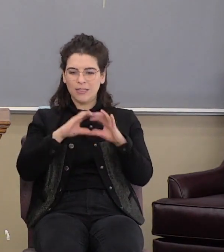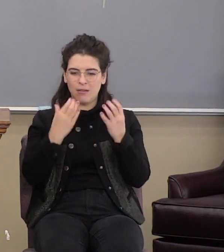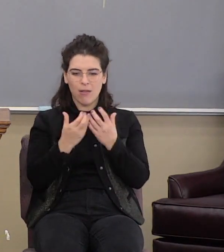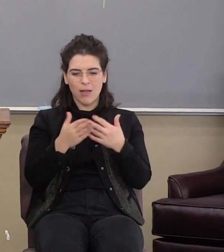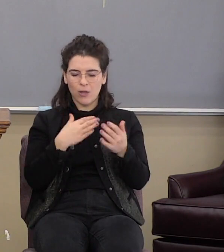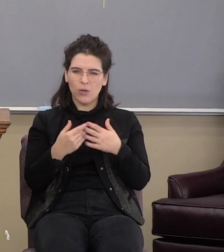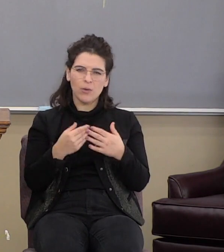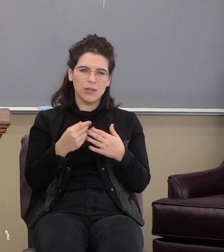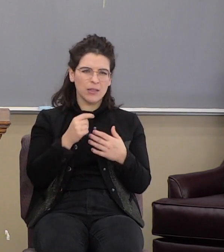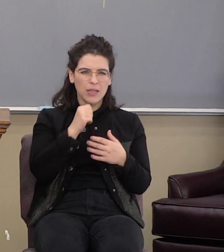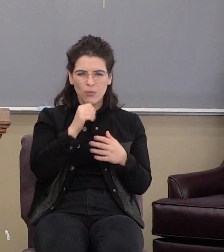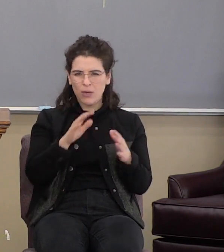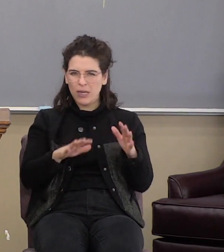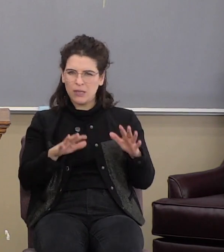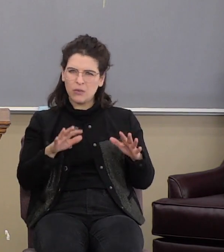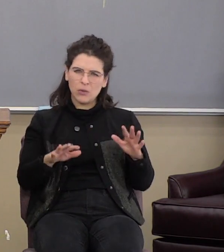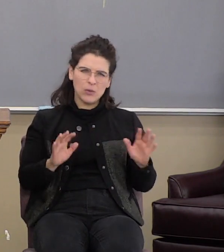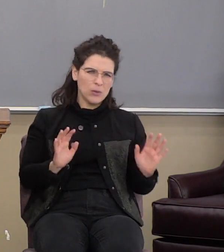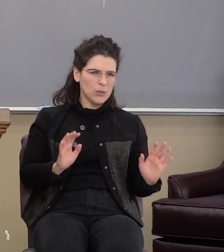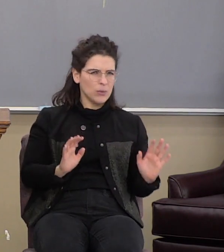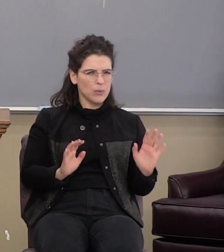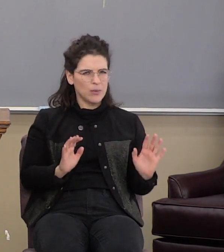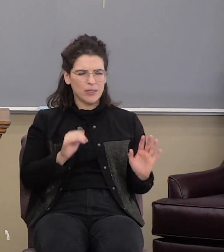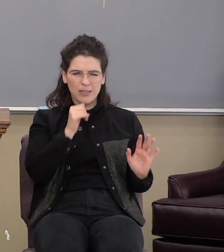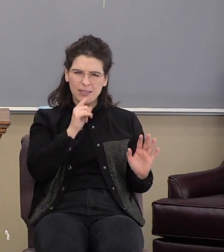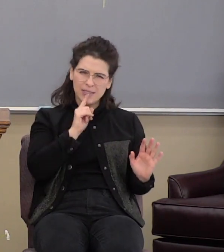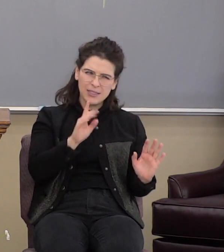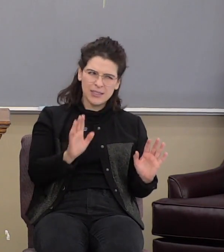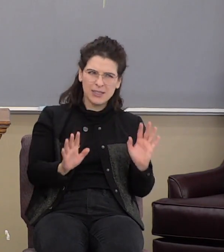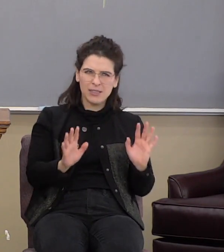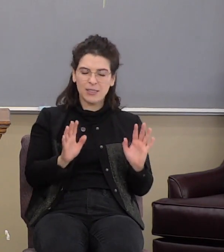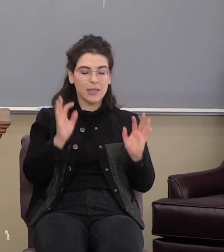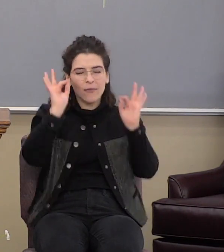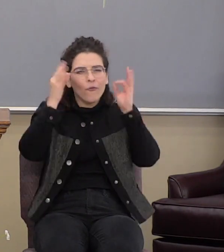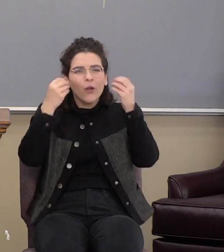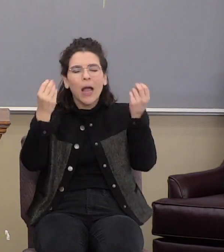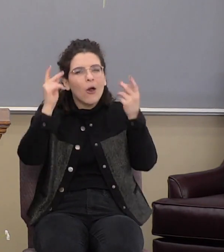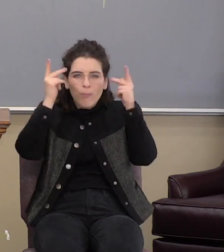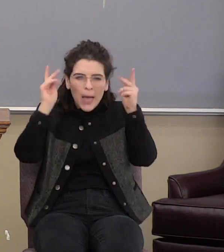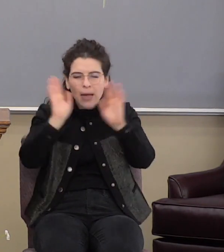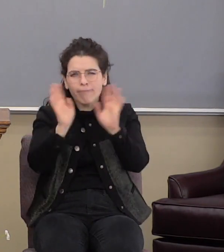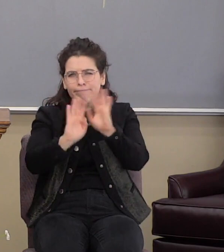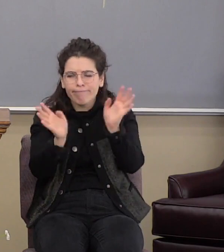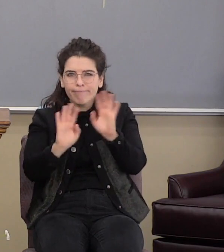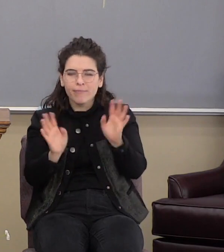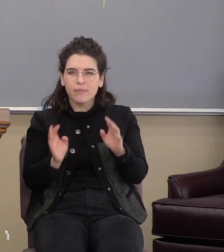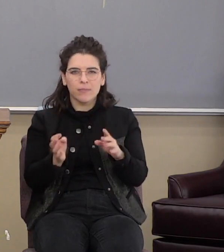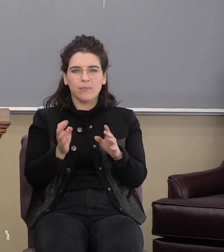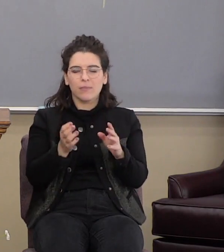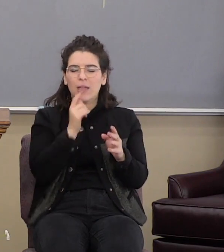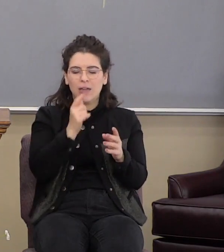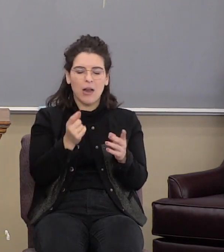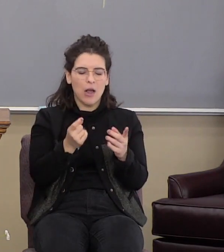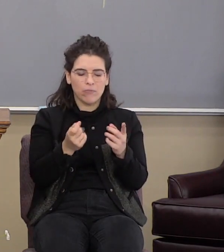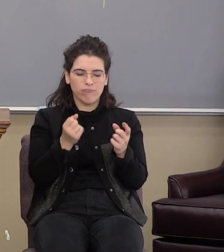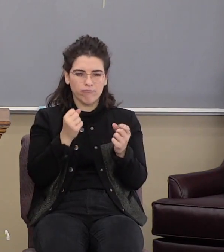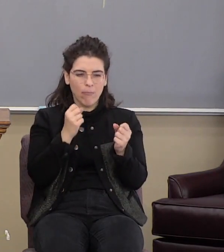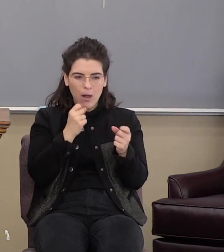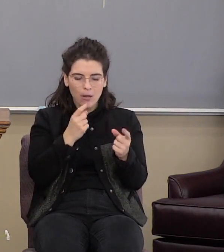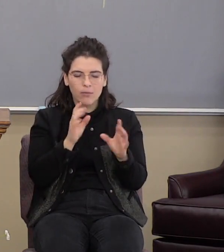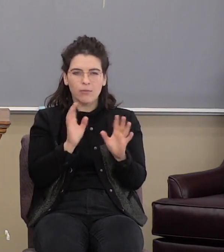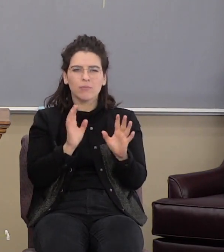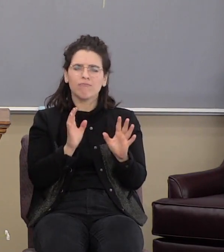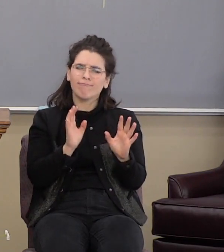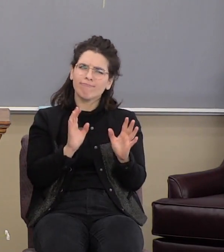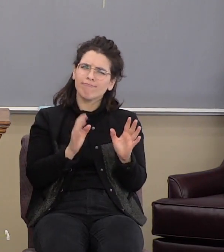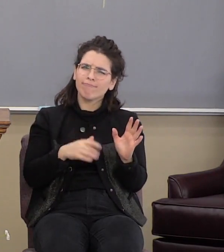they were a little bit unsettled. And they didn't freak out, panic, get all unglued. You know, they didn't come at me with, you know. But